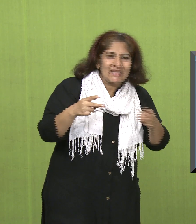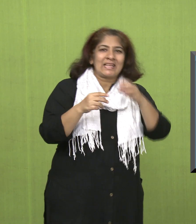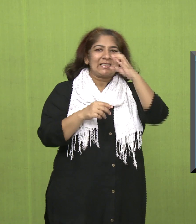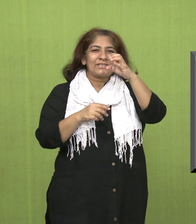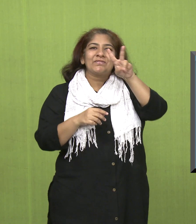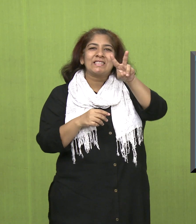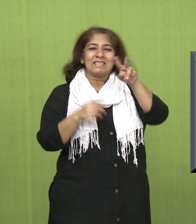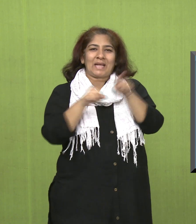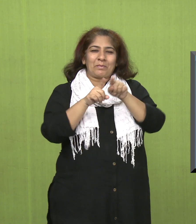the